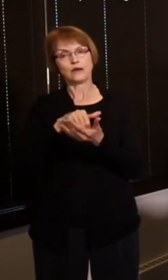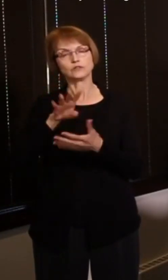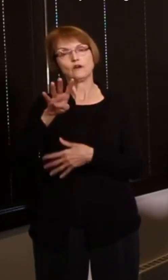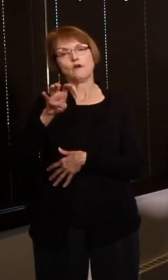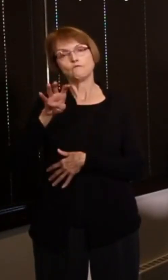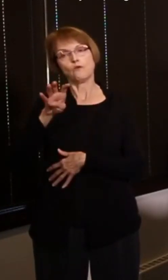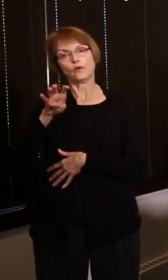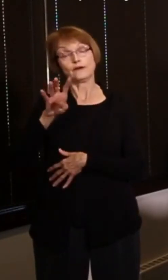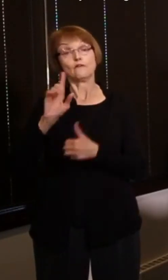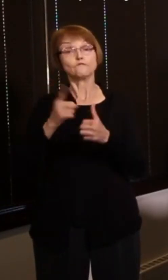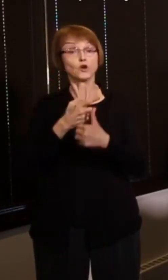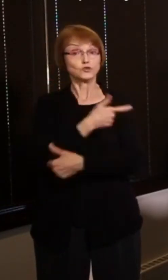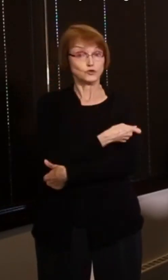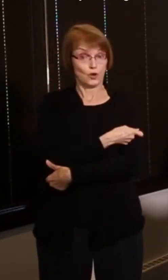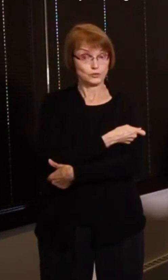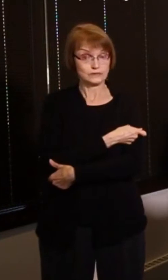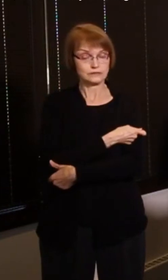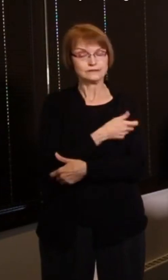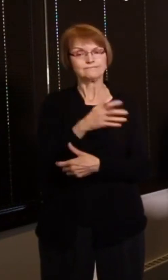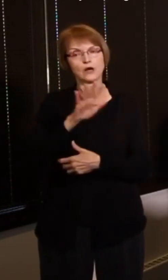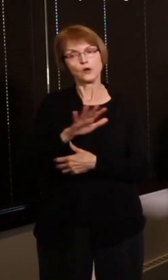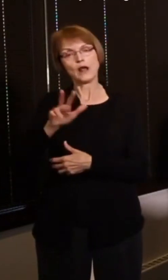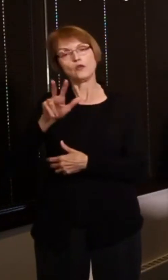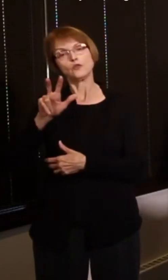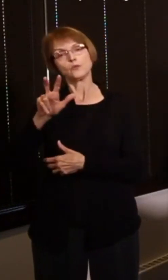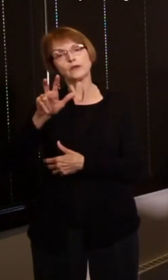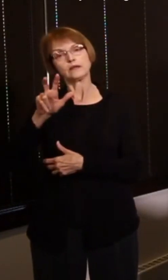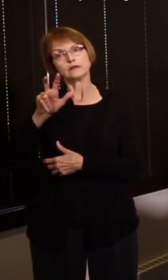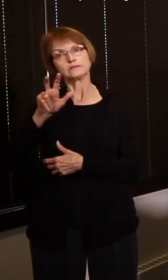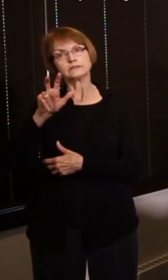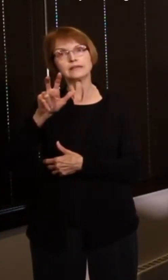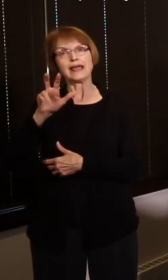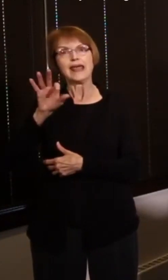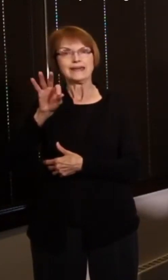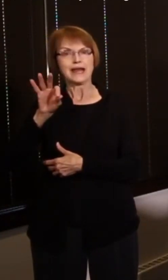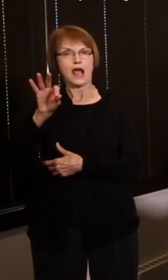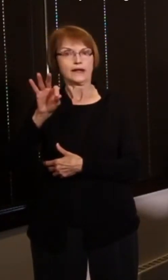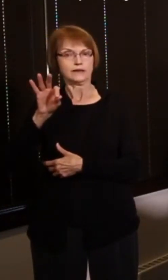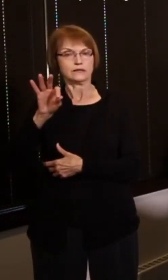525,400 first doses and around